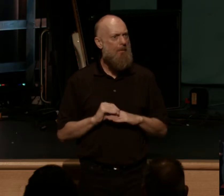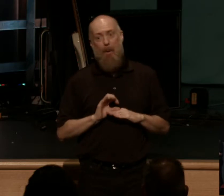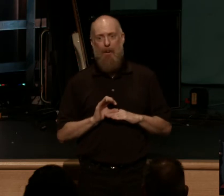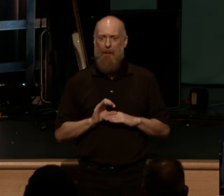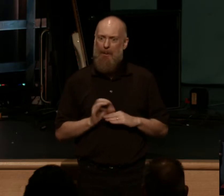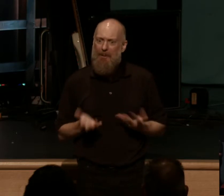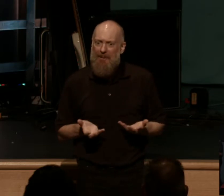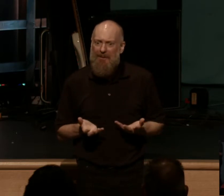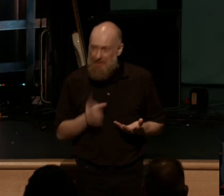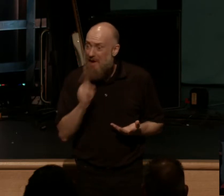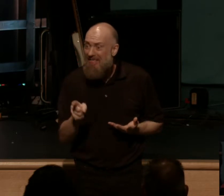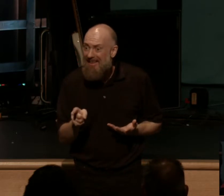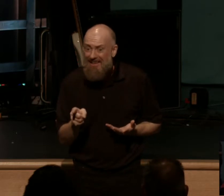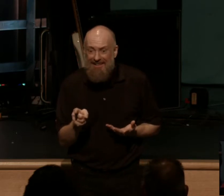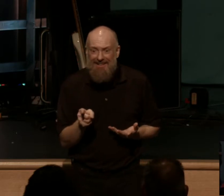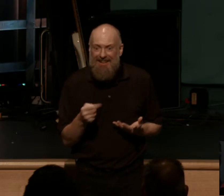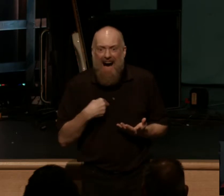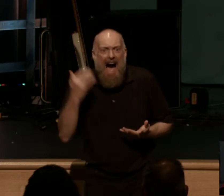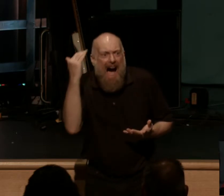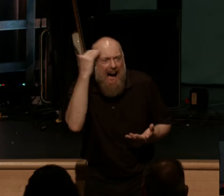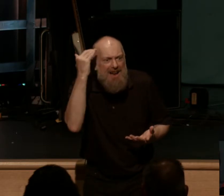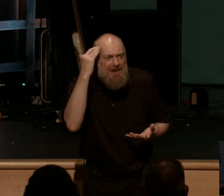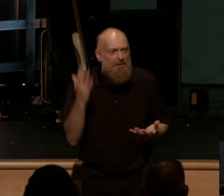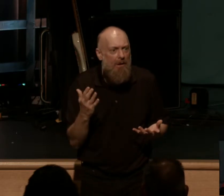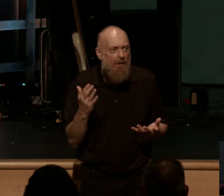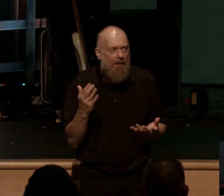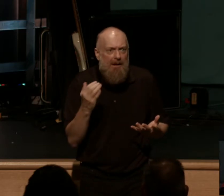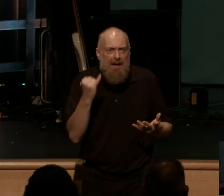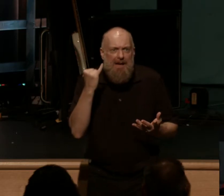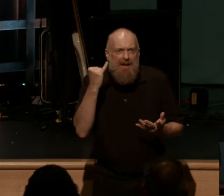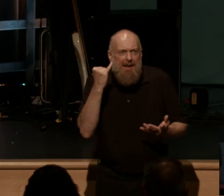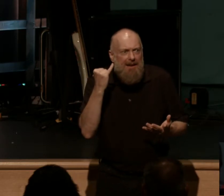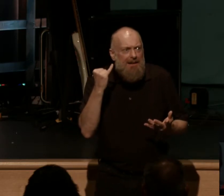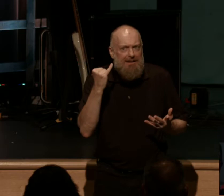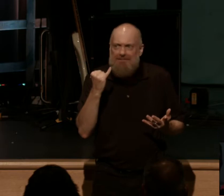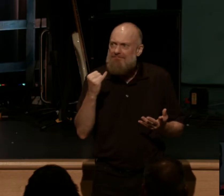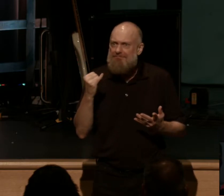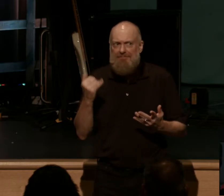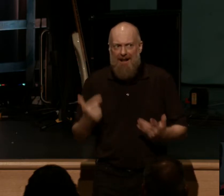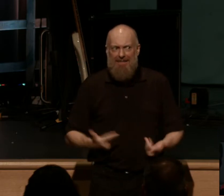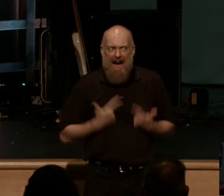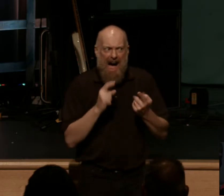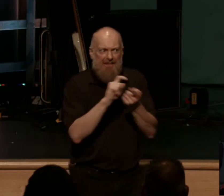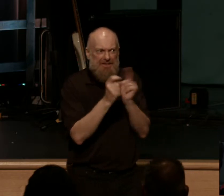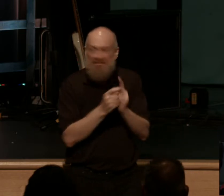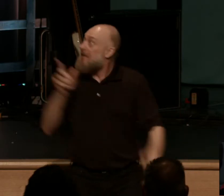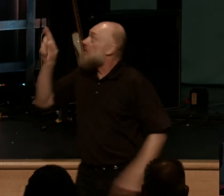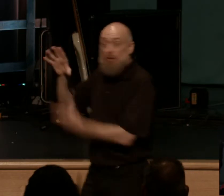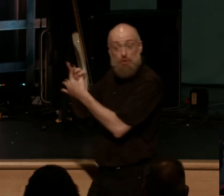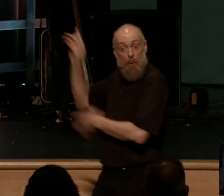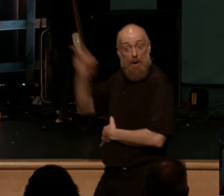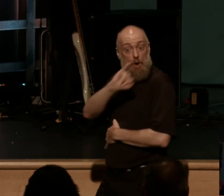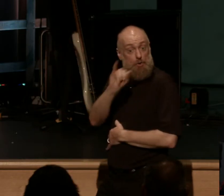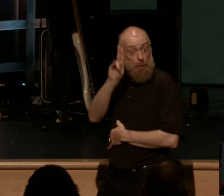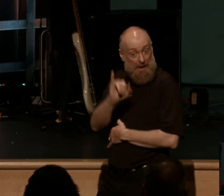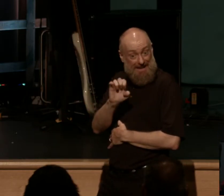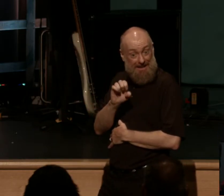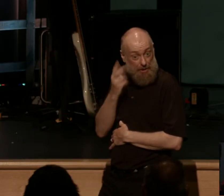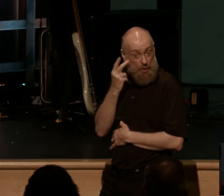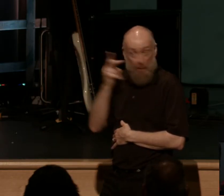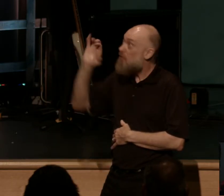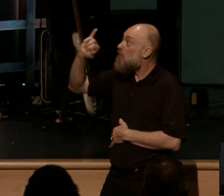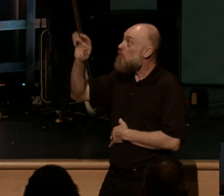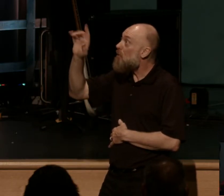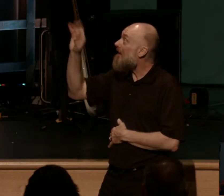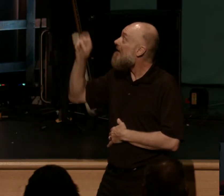encouraged as we've gone along. But I just know if anything's going to happen, if lives will continue to be changed, if stories like Julie will be able to be shown and baptism,